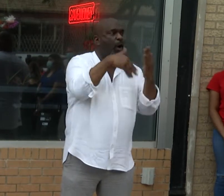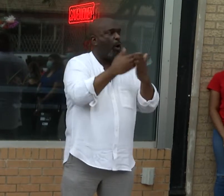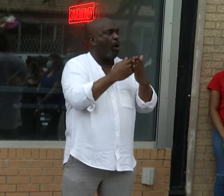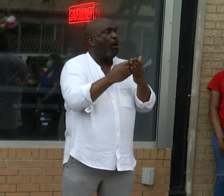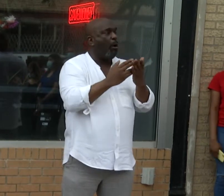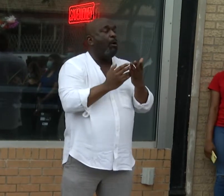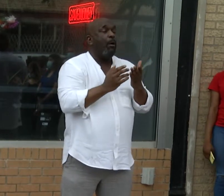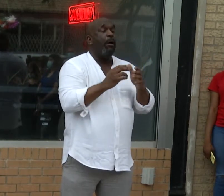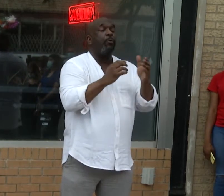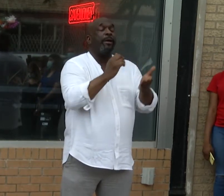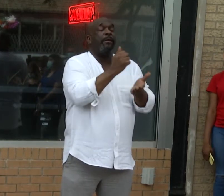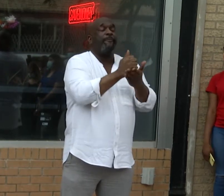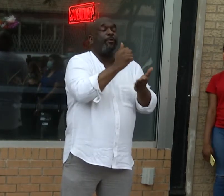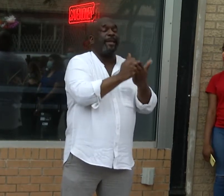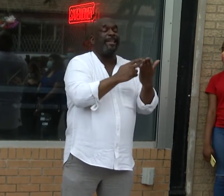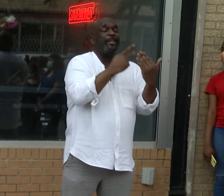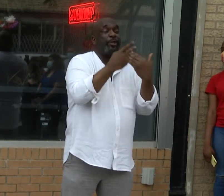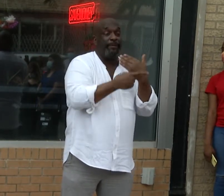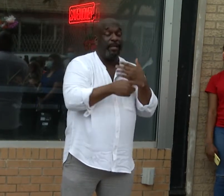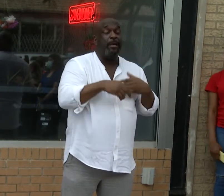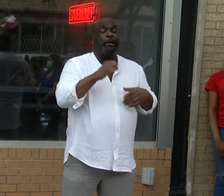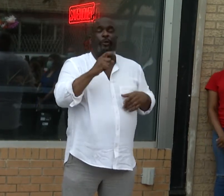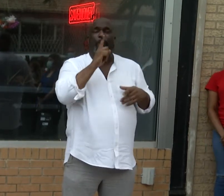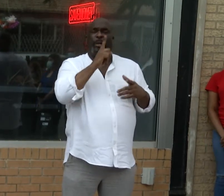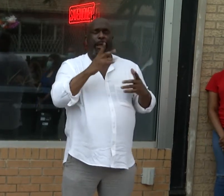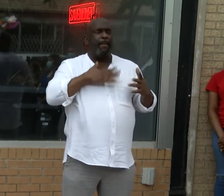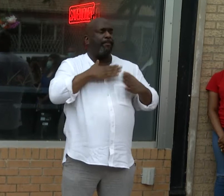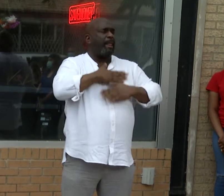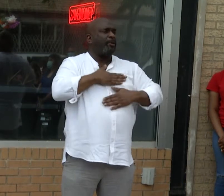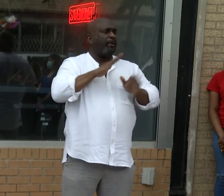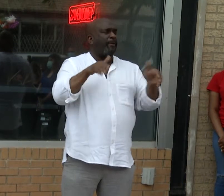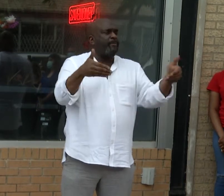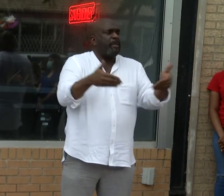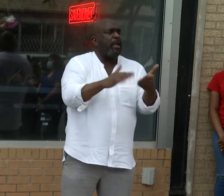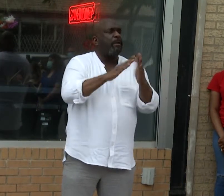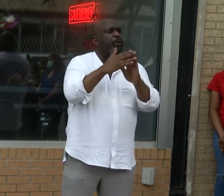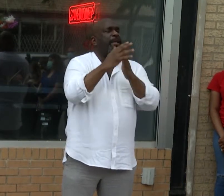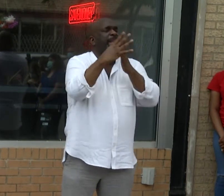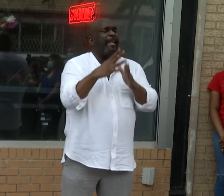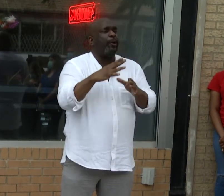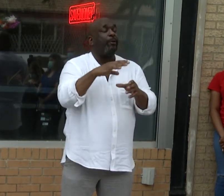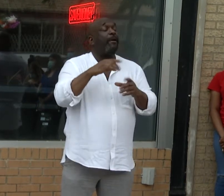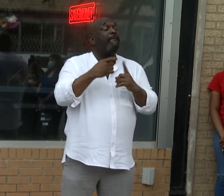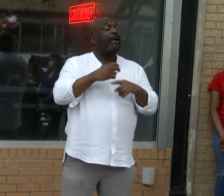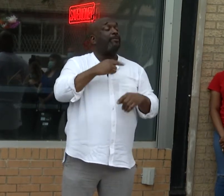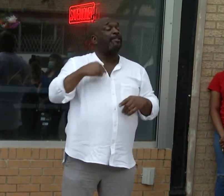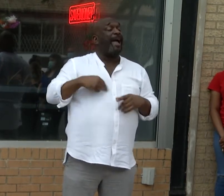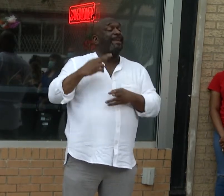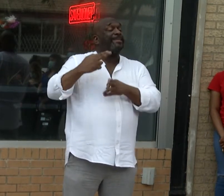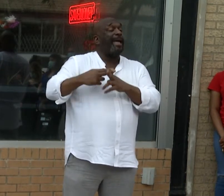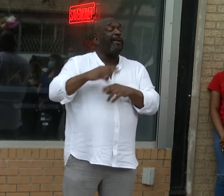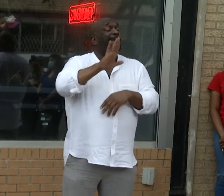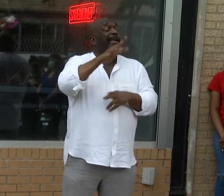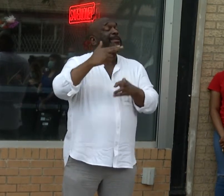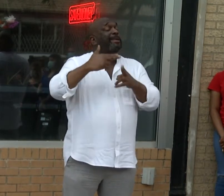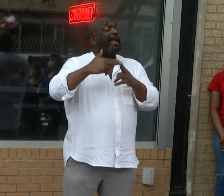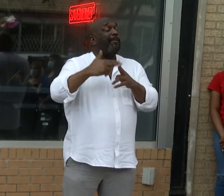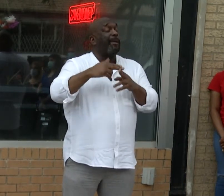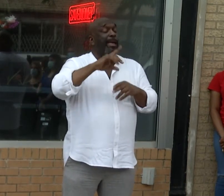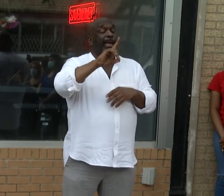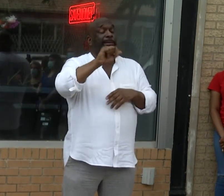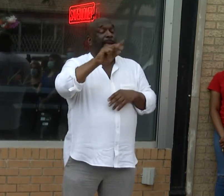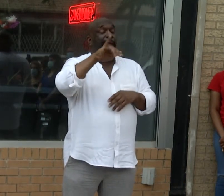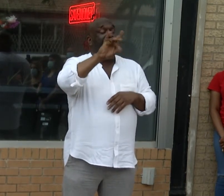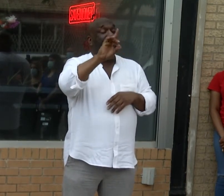initiatives. Thank you very much, and it's my pleasure to introduce a community leader in Chinatown, David Wu, who is the